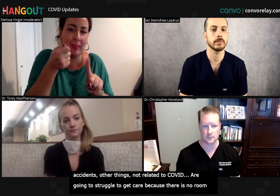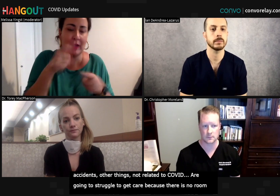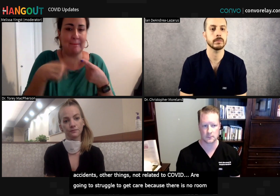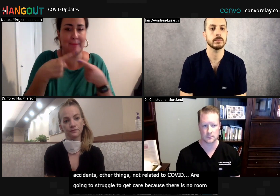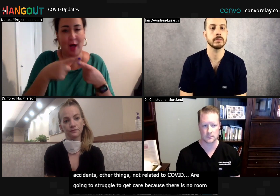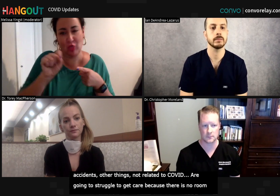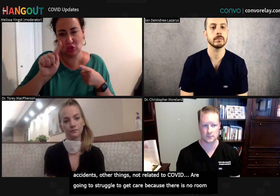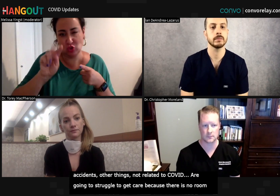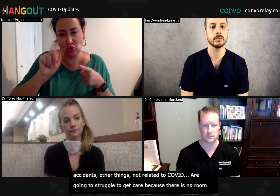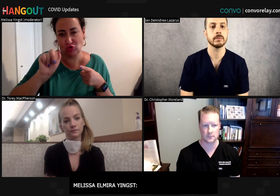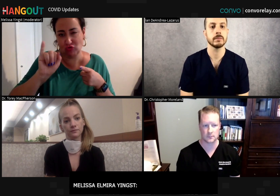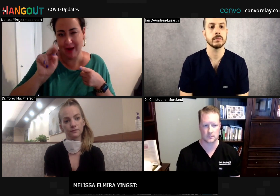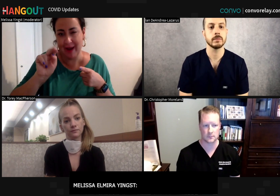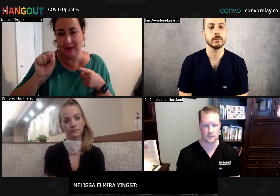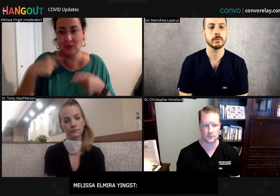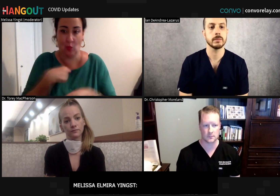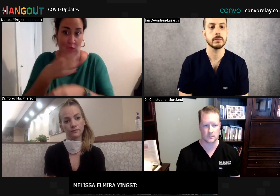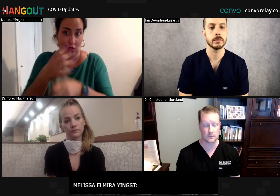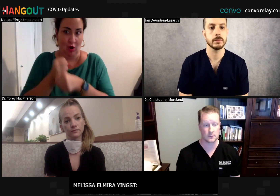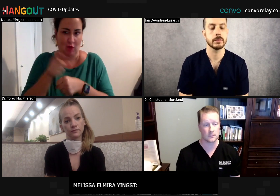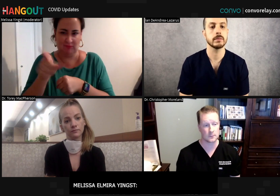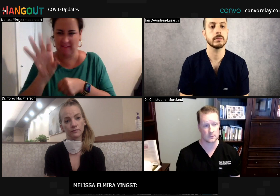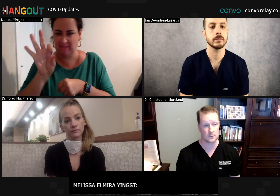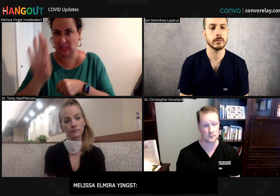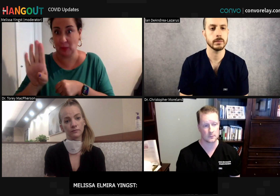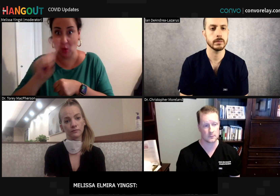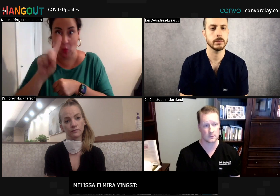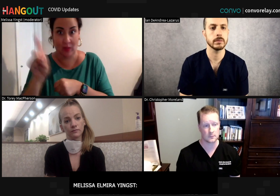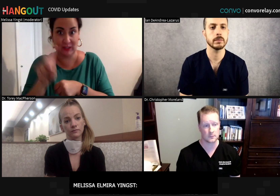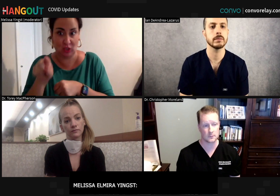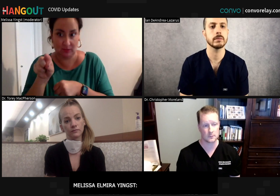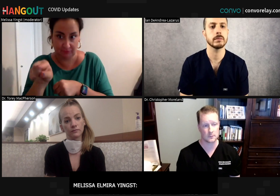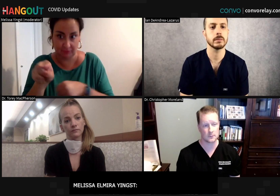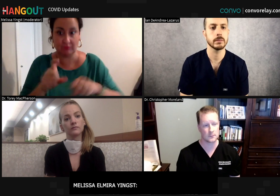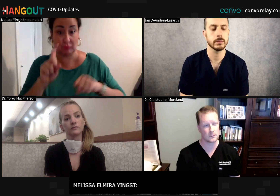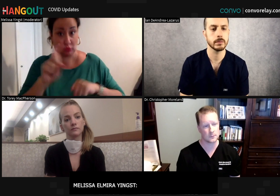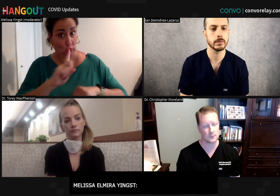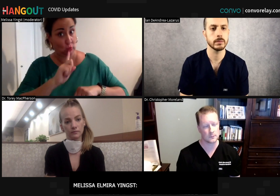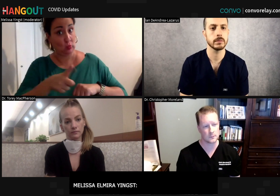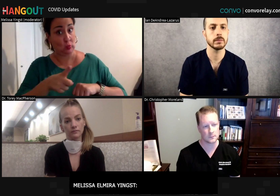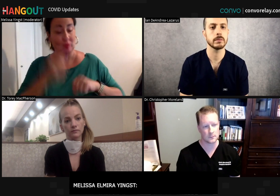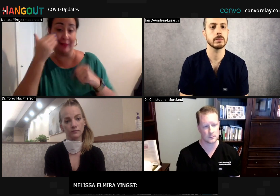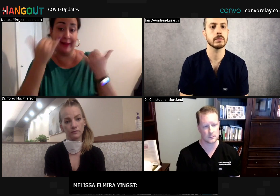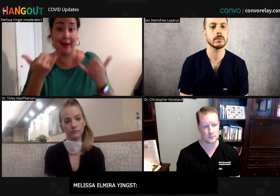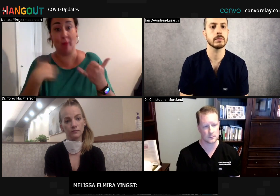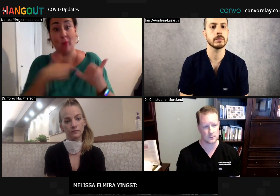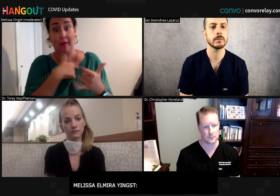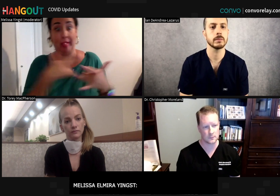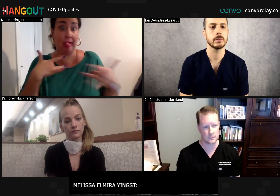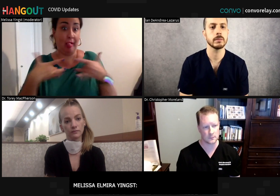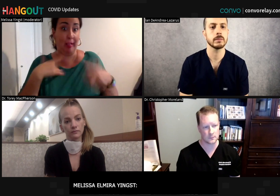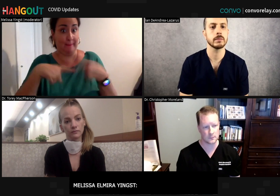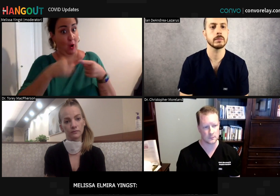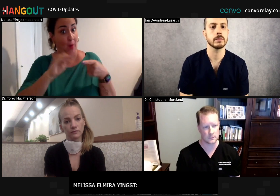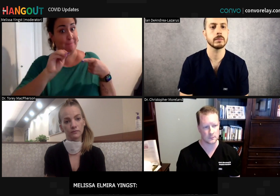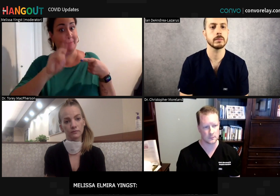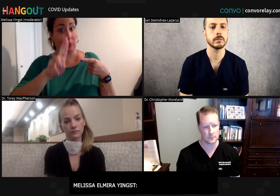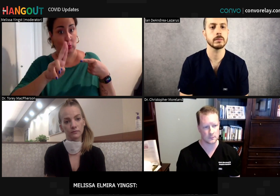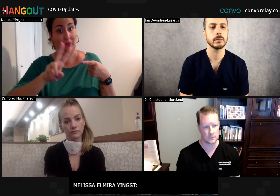I want to go back a little bit and talk a little bit more about the strain. We received a Facebook question. A lot